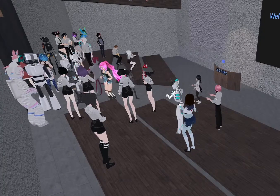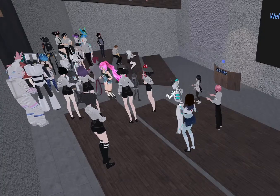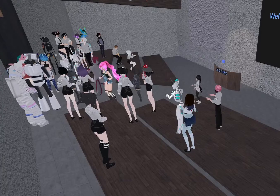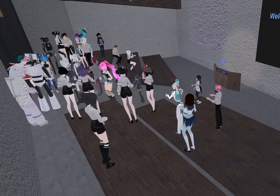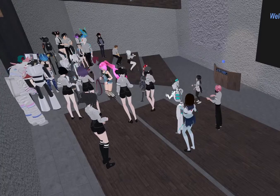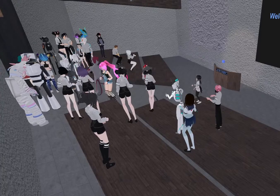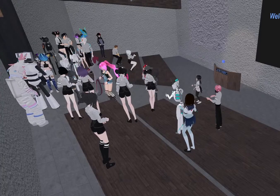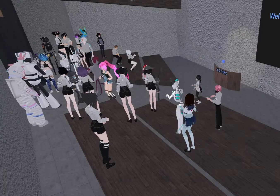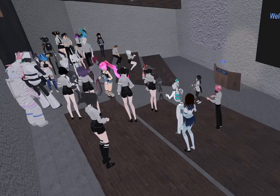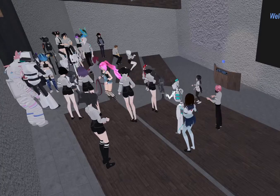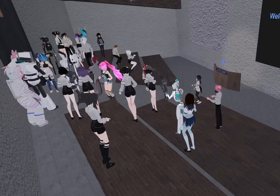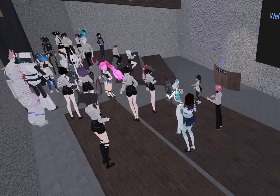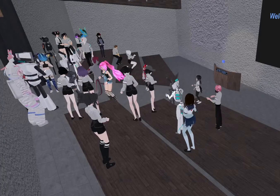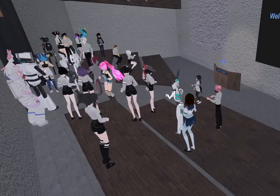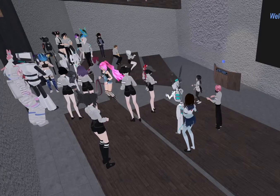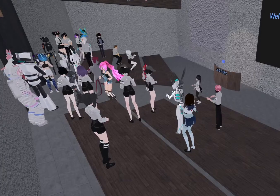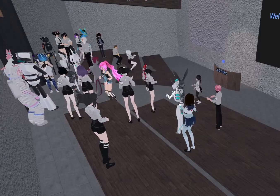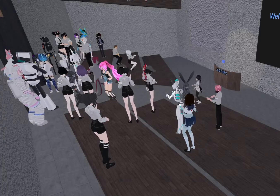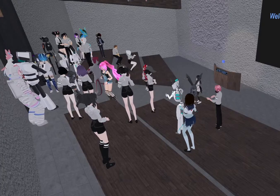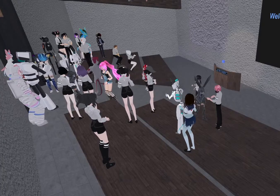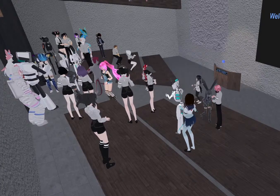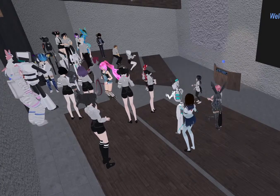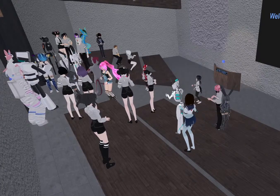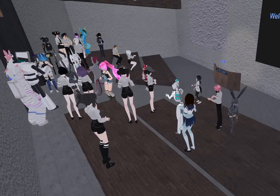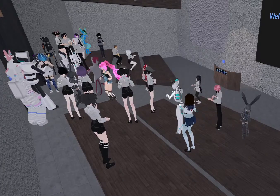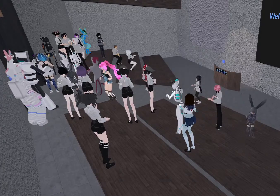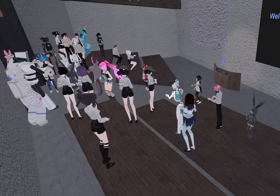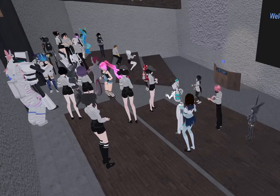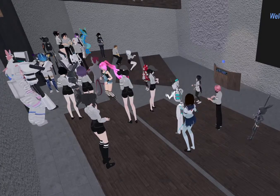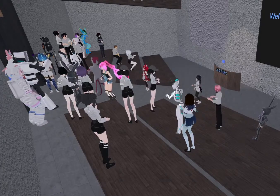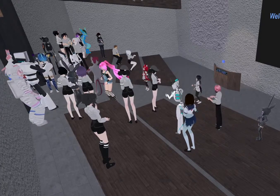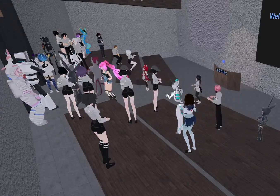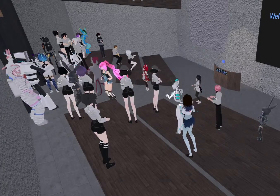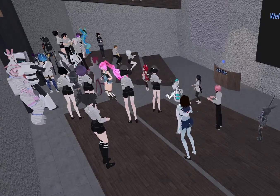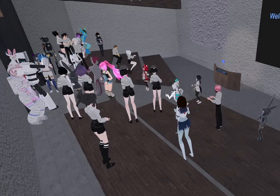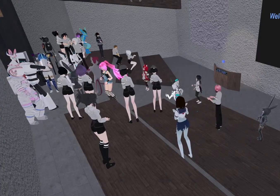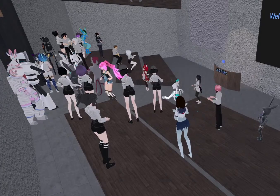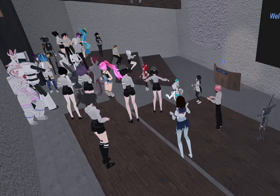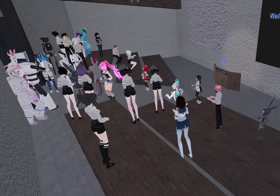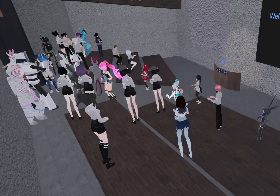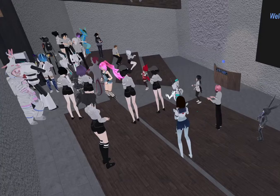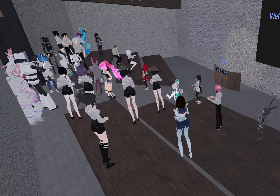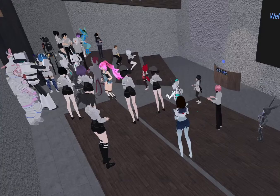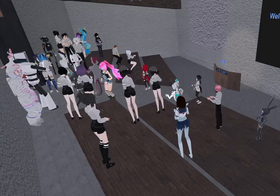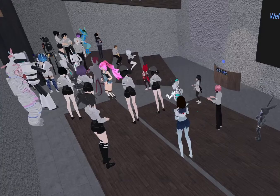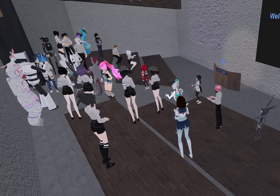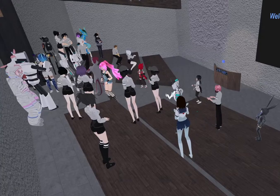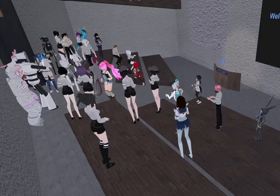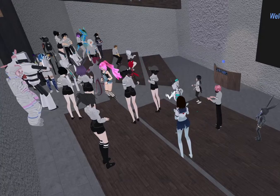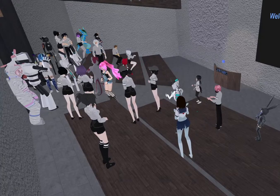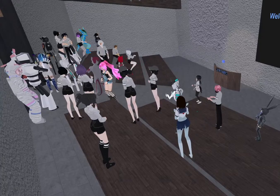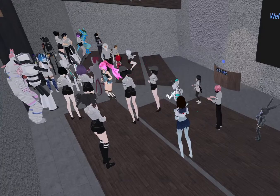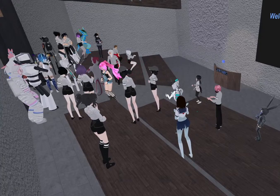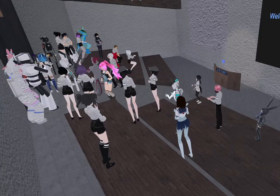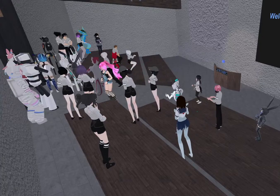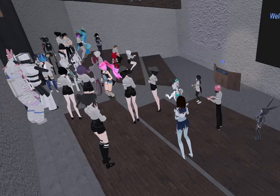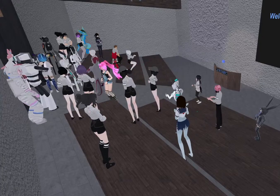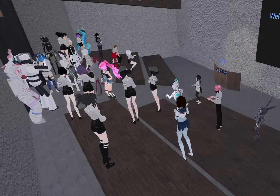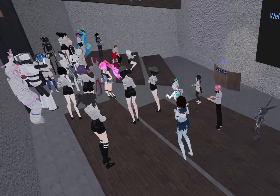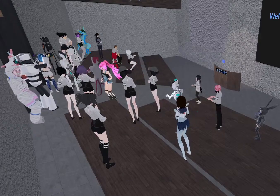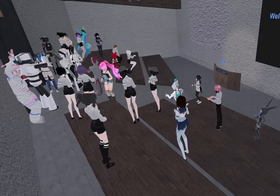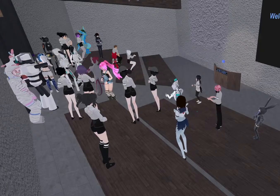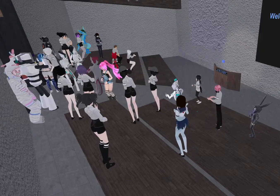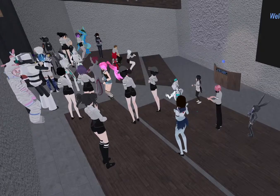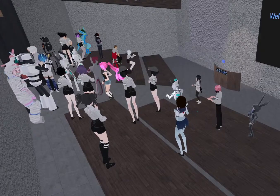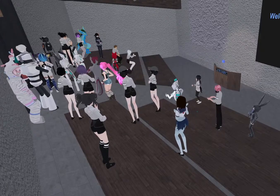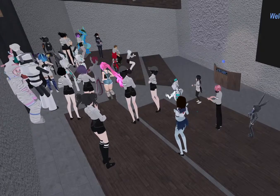Oh, Oh, I'll yeah, put a- no, I see what you mean. It just deletes it. Yeah. Like, you can type it.